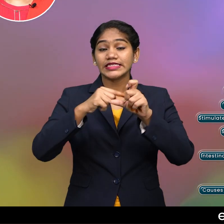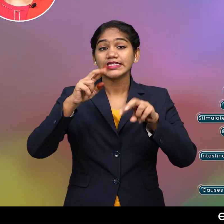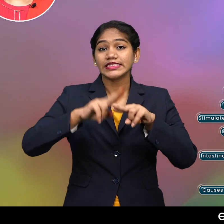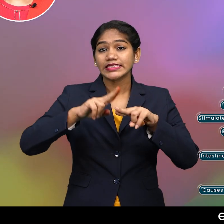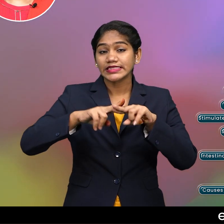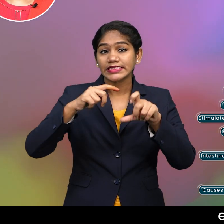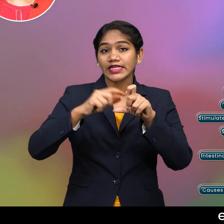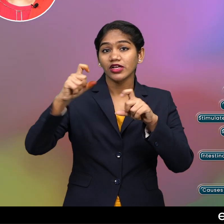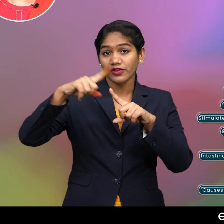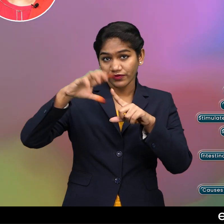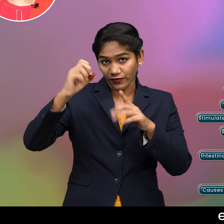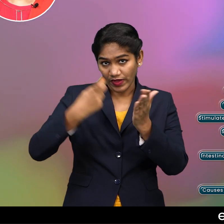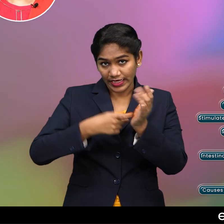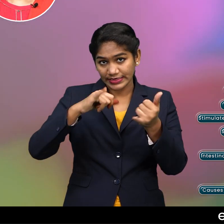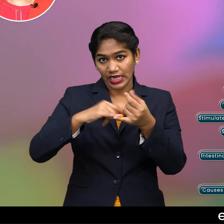effectors,